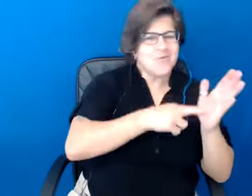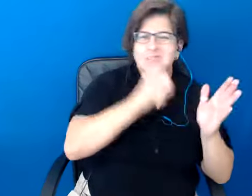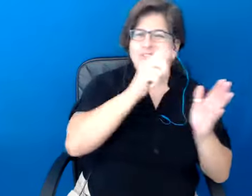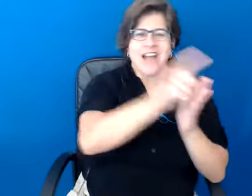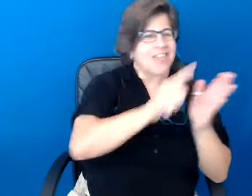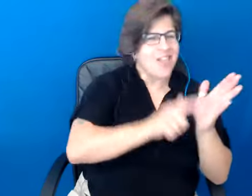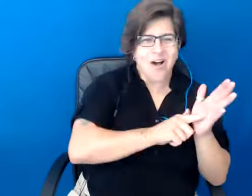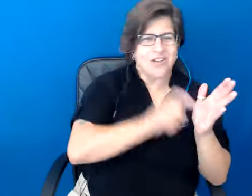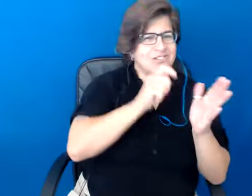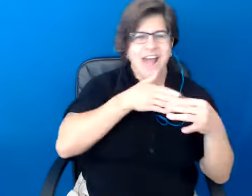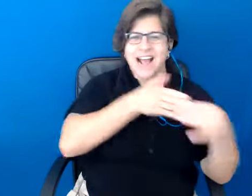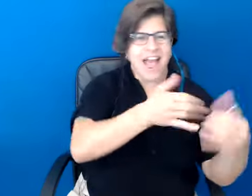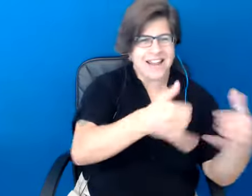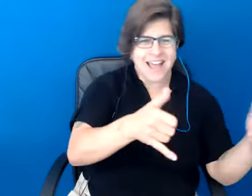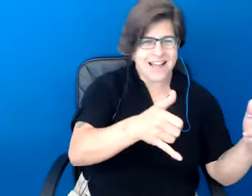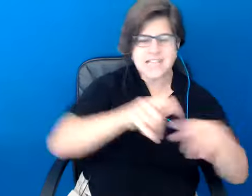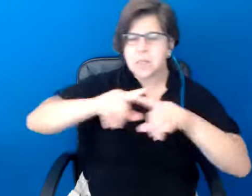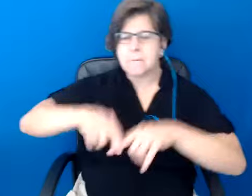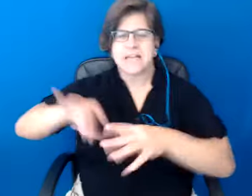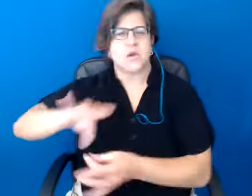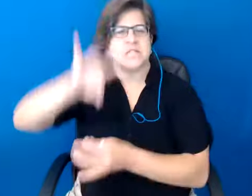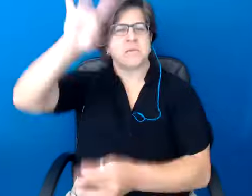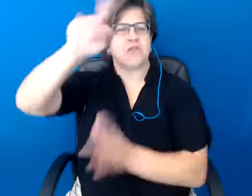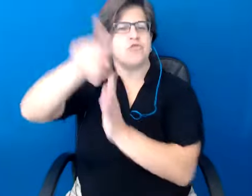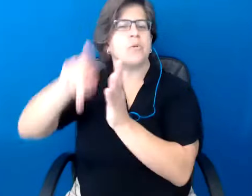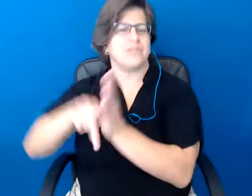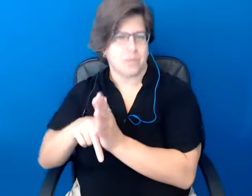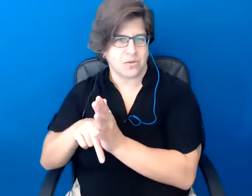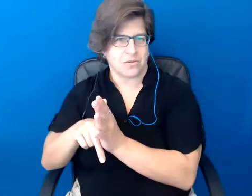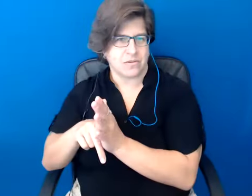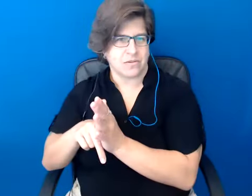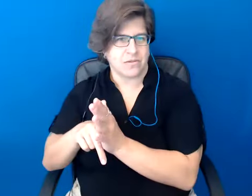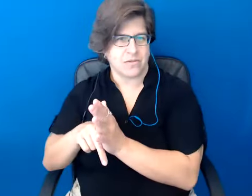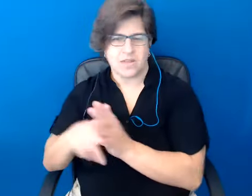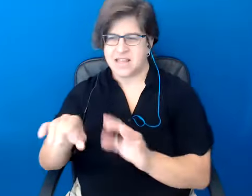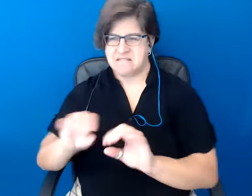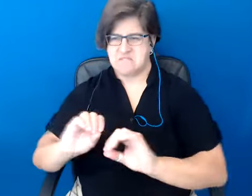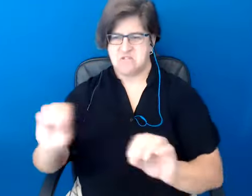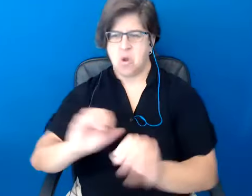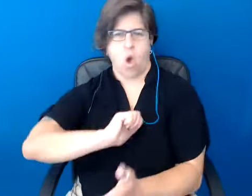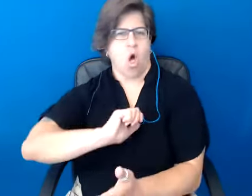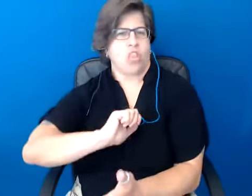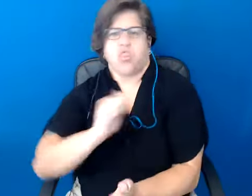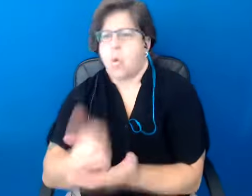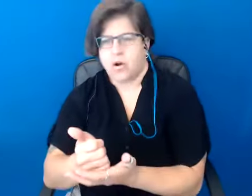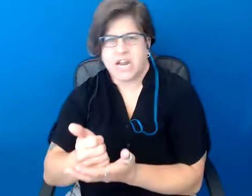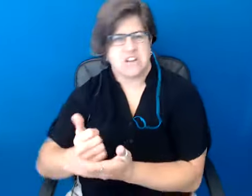about the traditions is they're not rules, they're not laws, they're not guidelines. They're based on spiritual